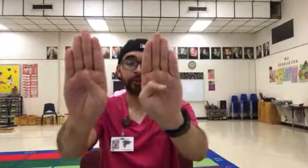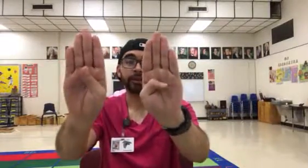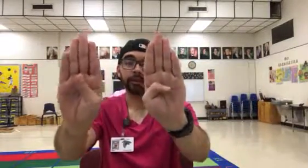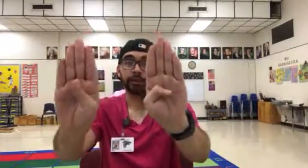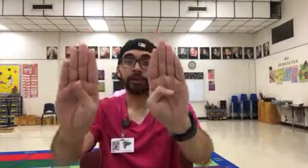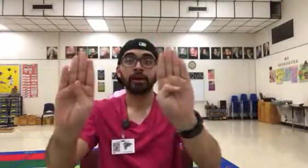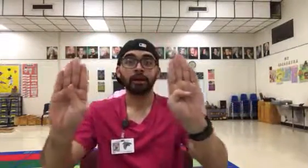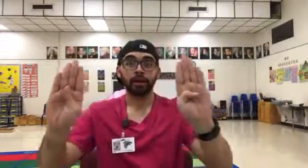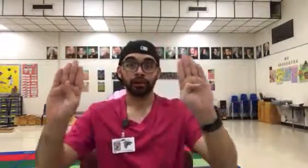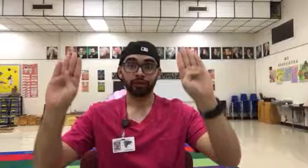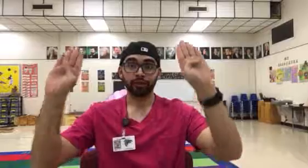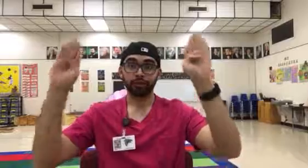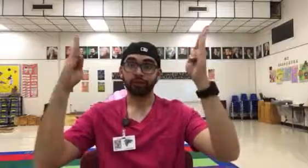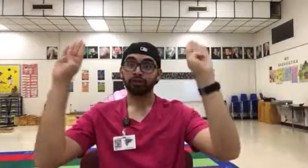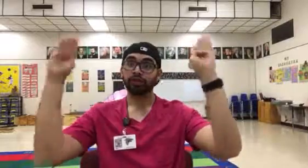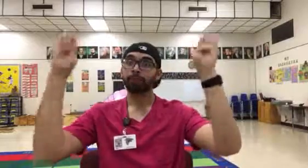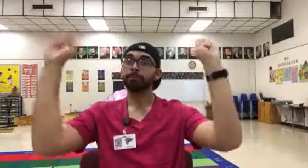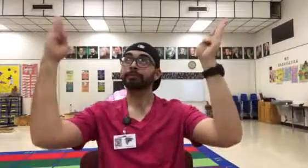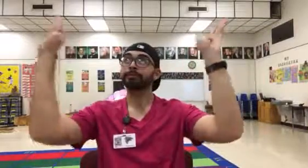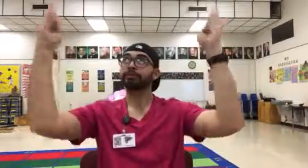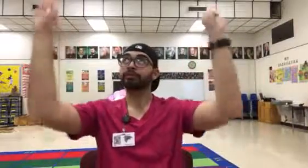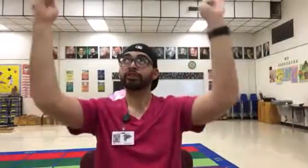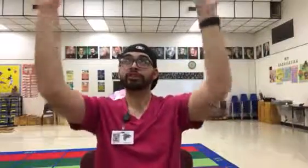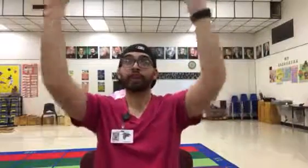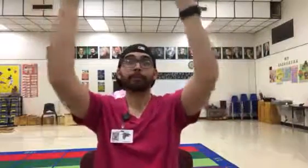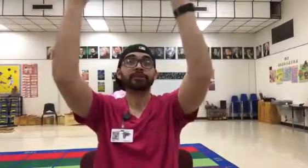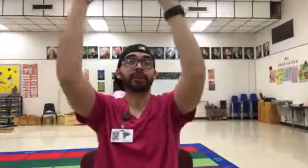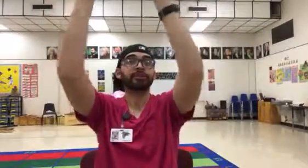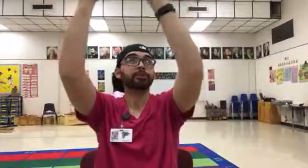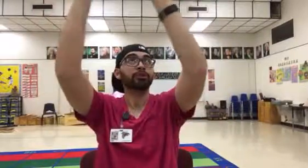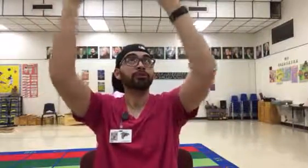front. There you go. And you're going to shake them to the sky. Skies are blue.